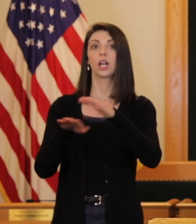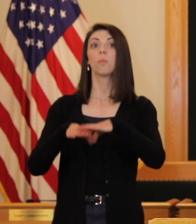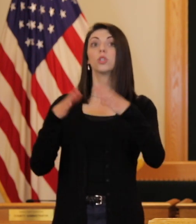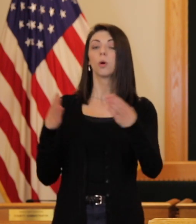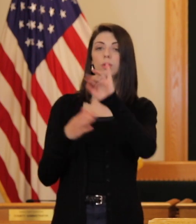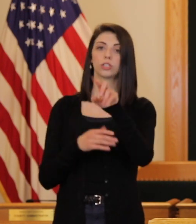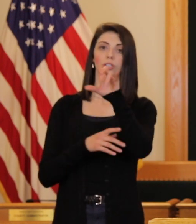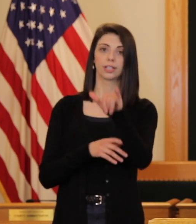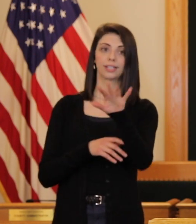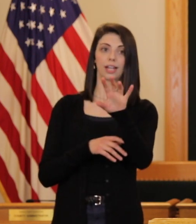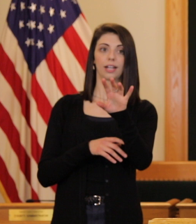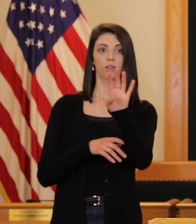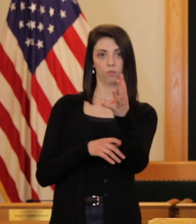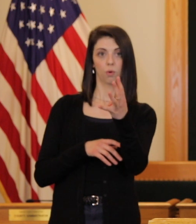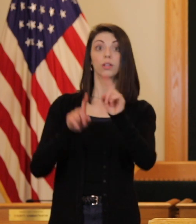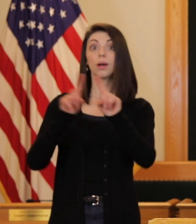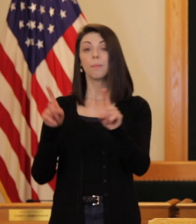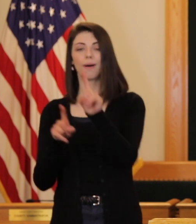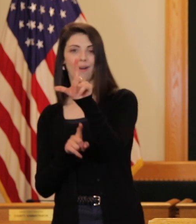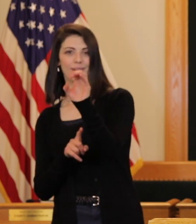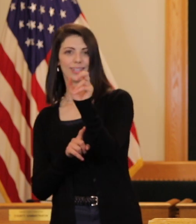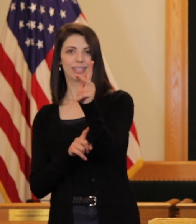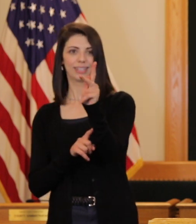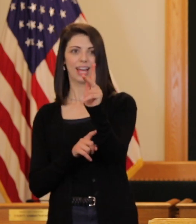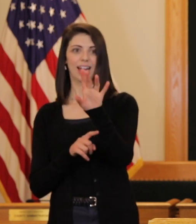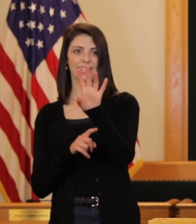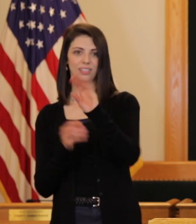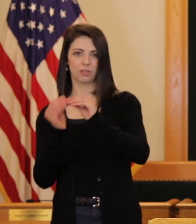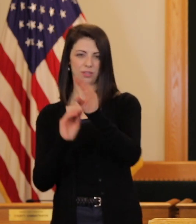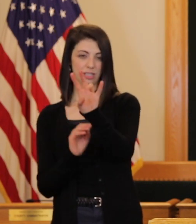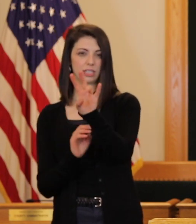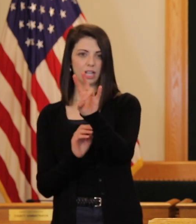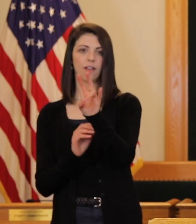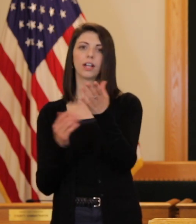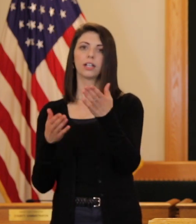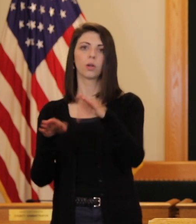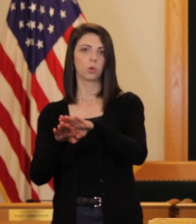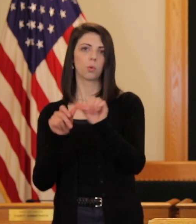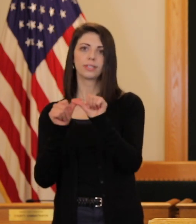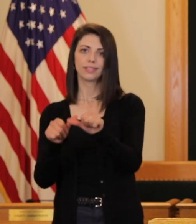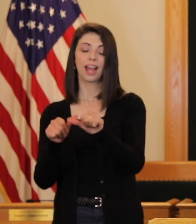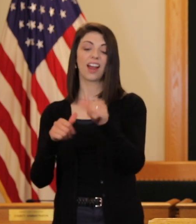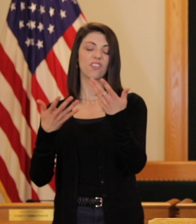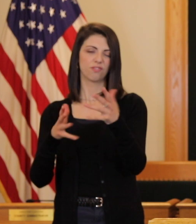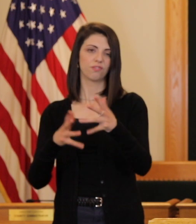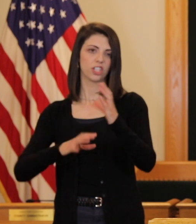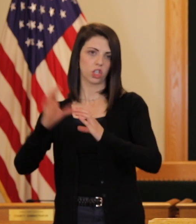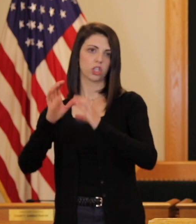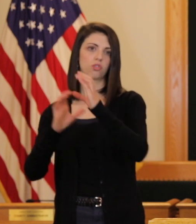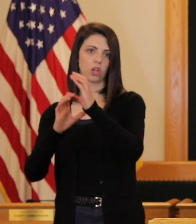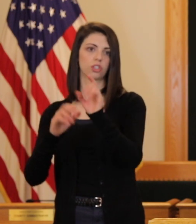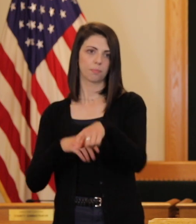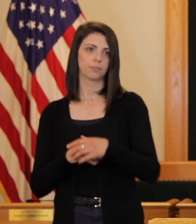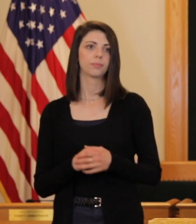but Lock 7 here in the city of Oswego will remain closed until the construction project is completed. The governor also announced